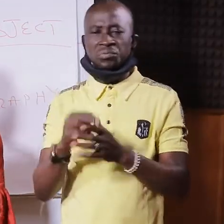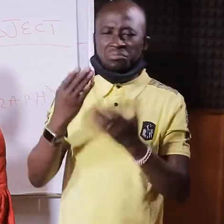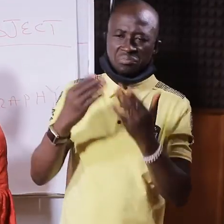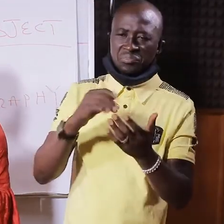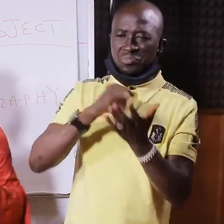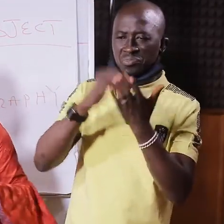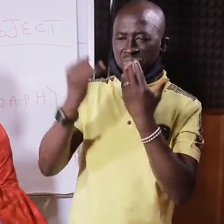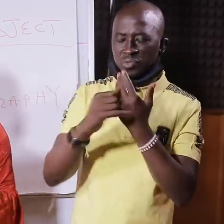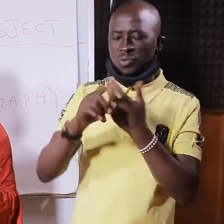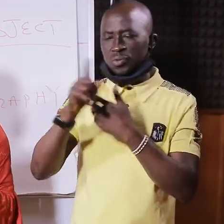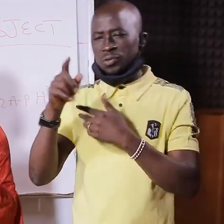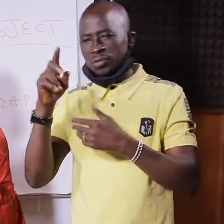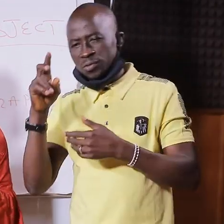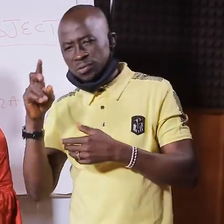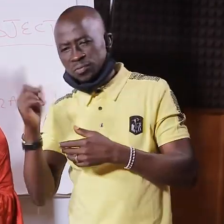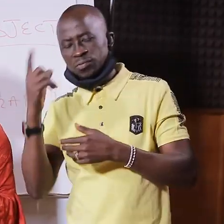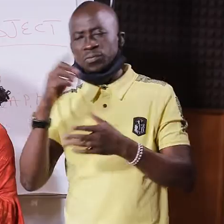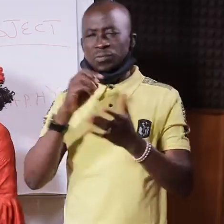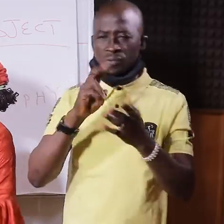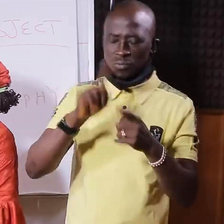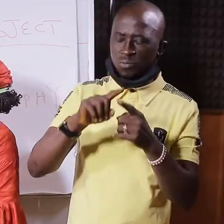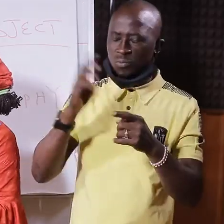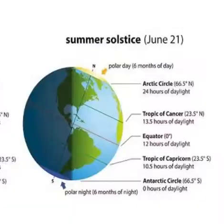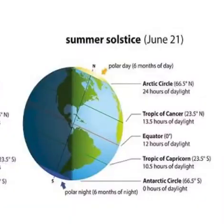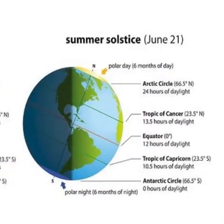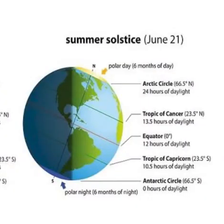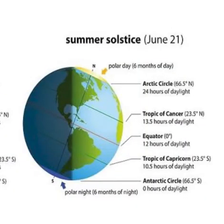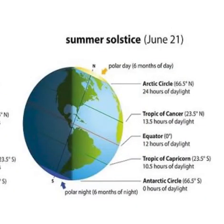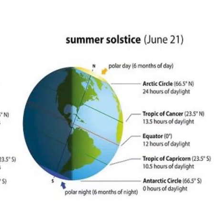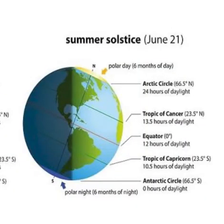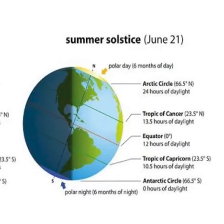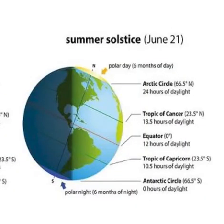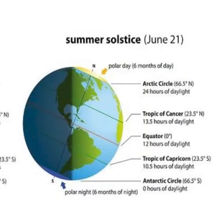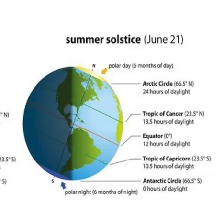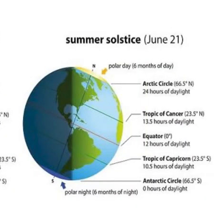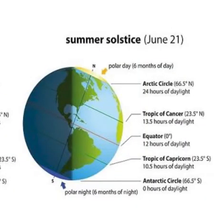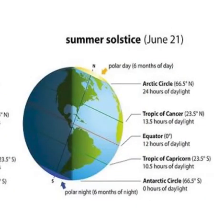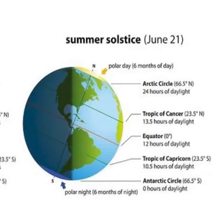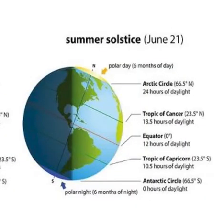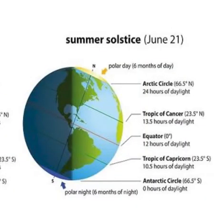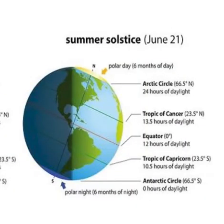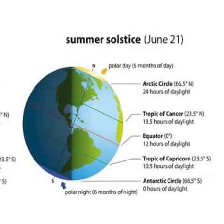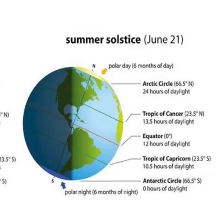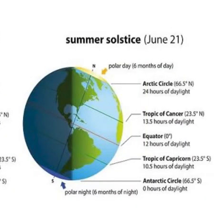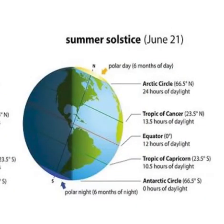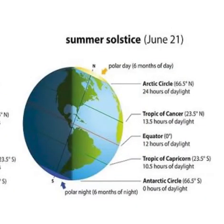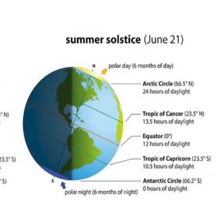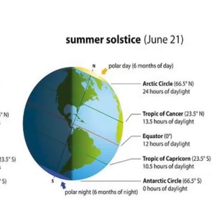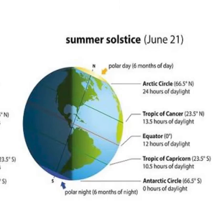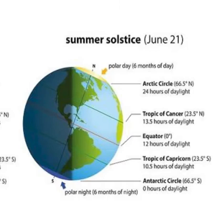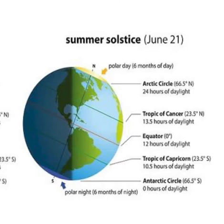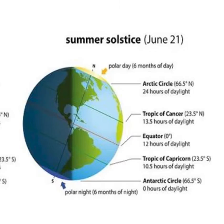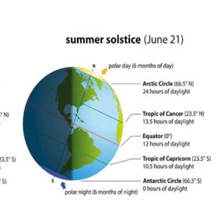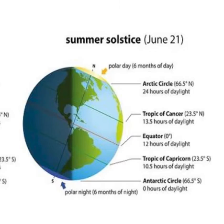21st to 23rd, depending on which calendar you're using. But when you look at the diagram for the winter solstice